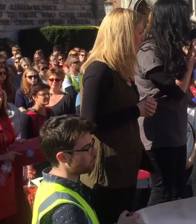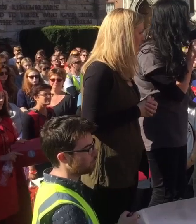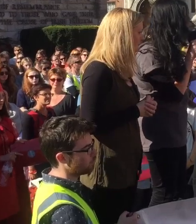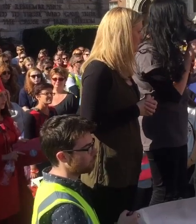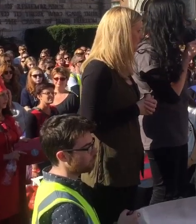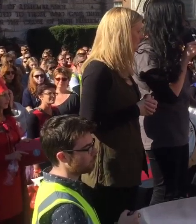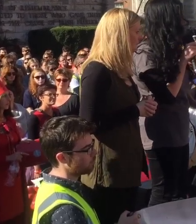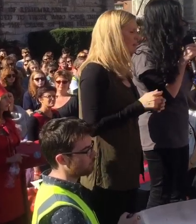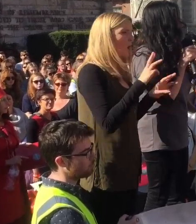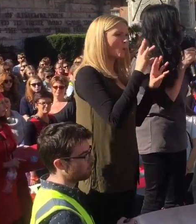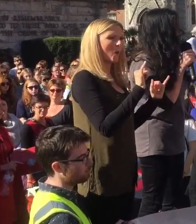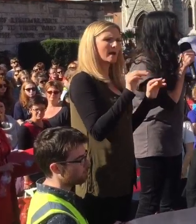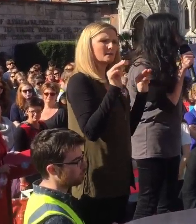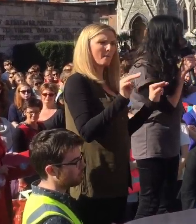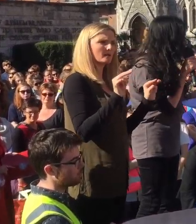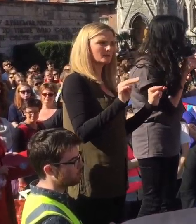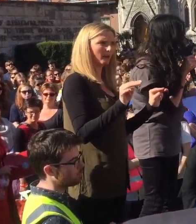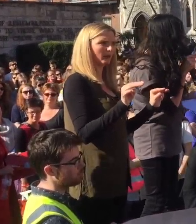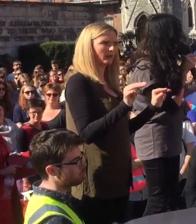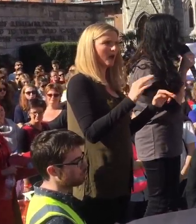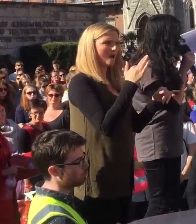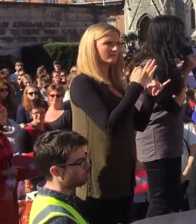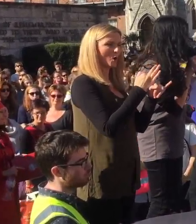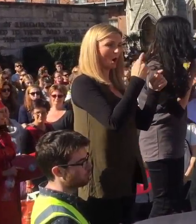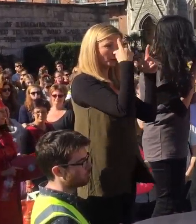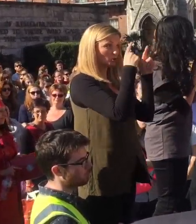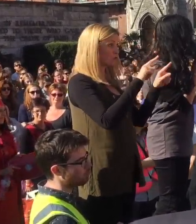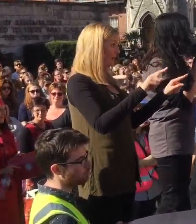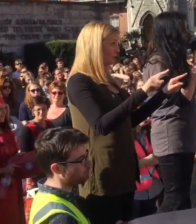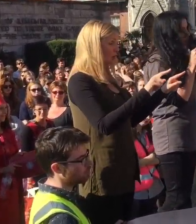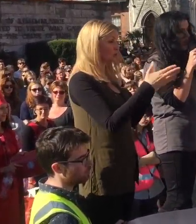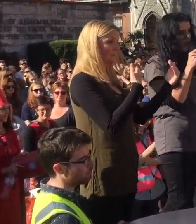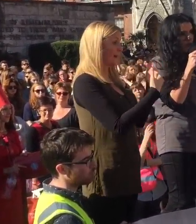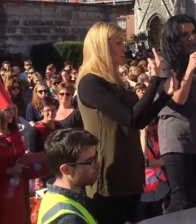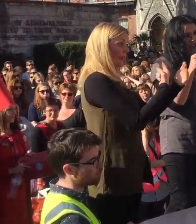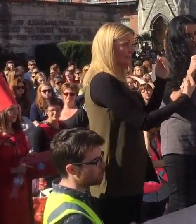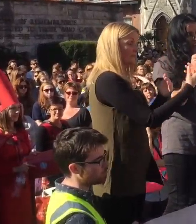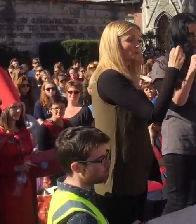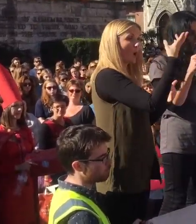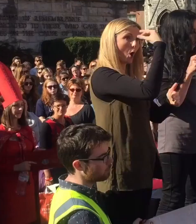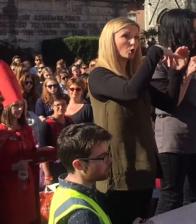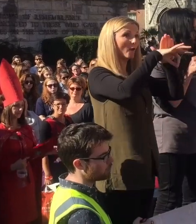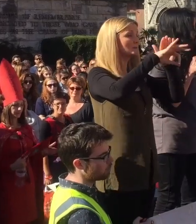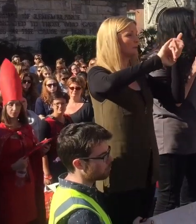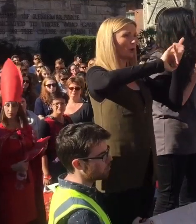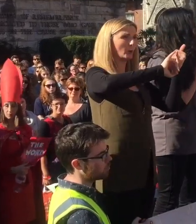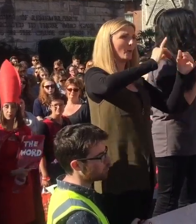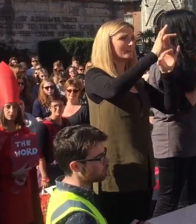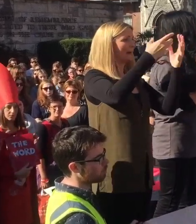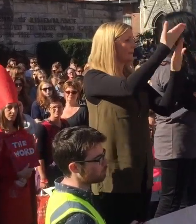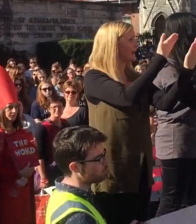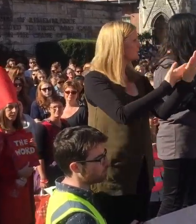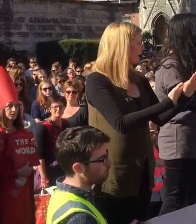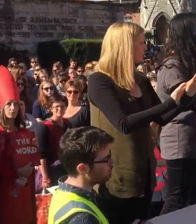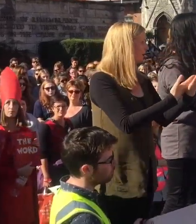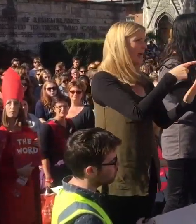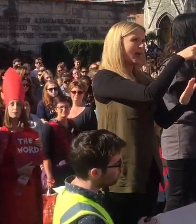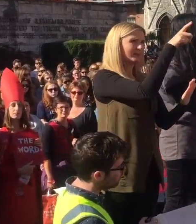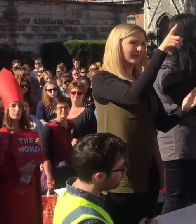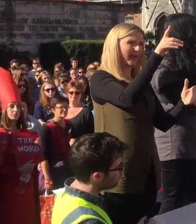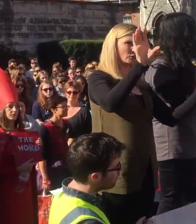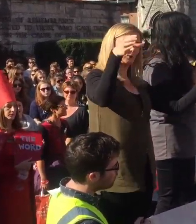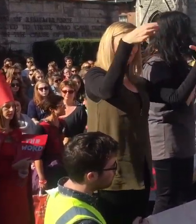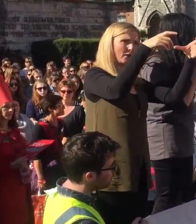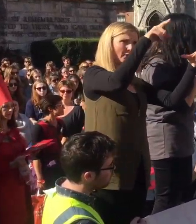Why should it be possible for complete strangers, either individual or government legislators, to collectively